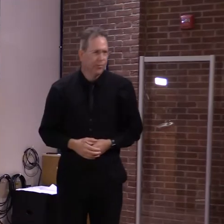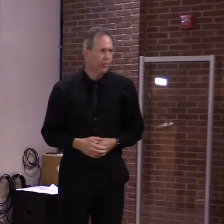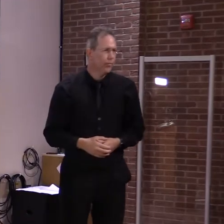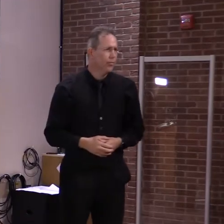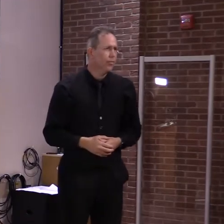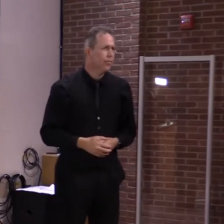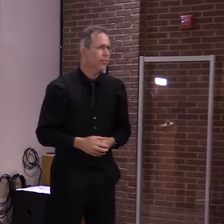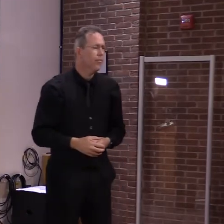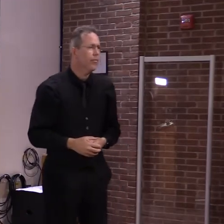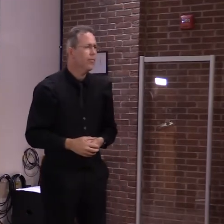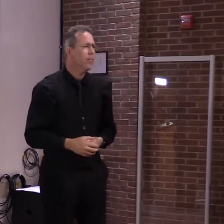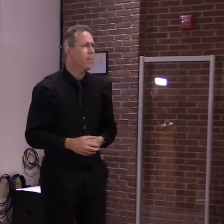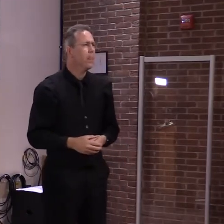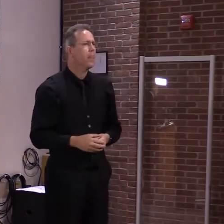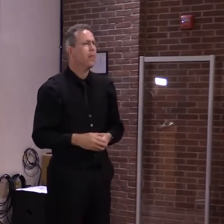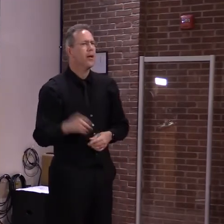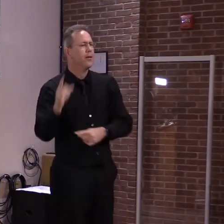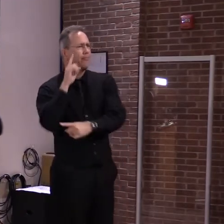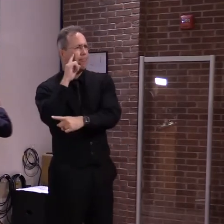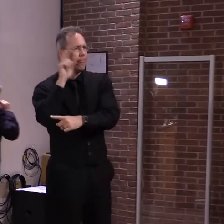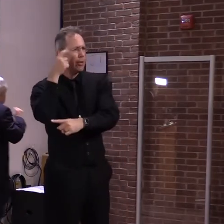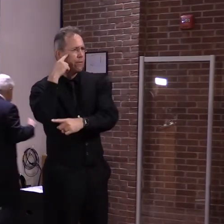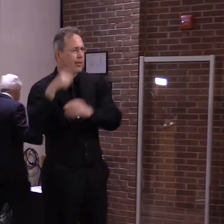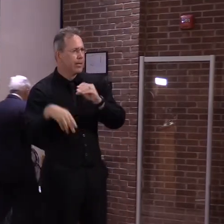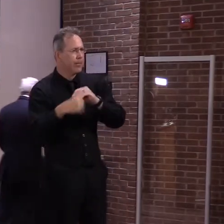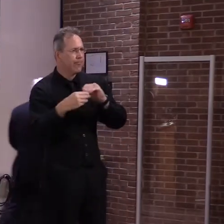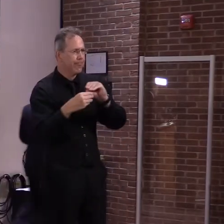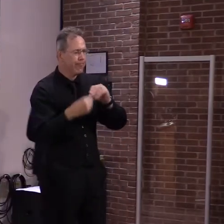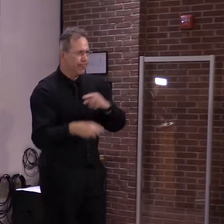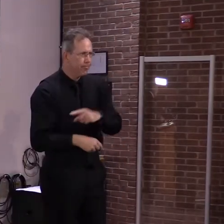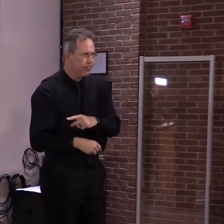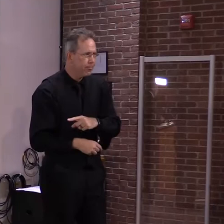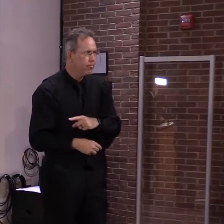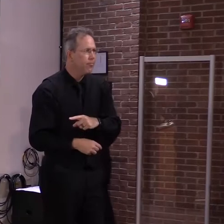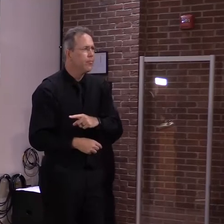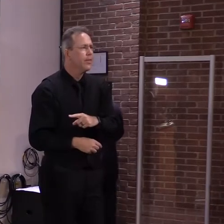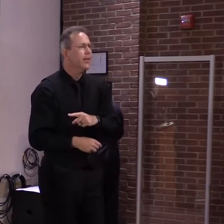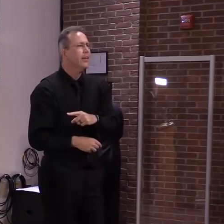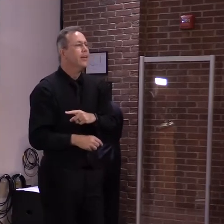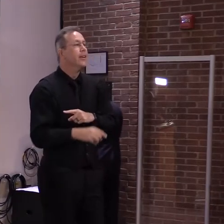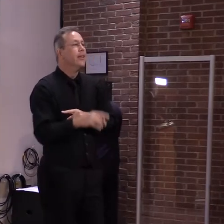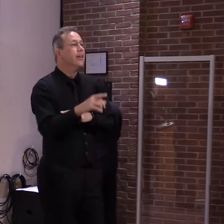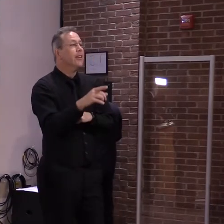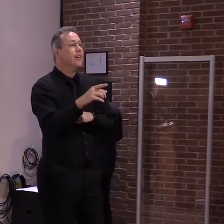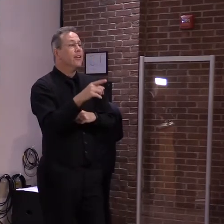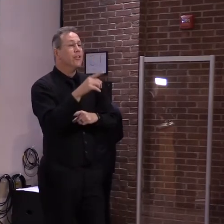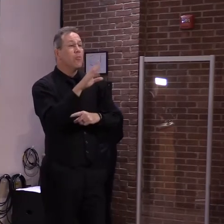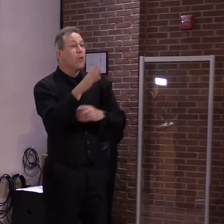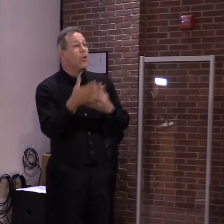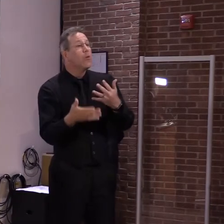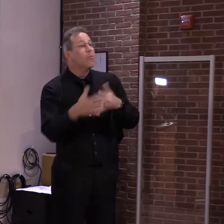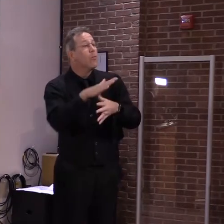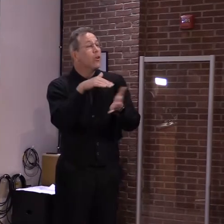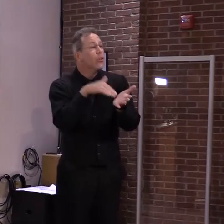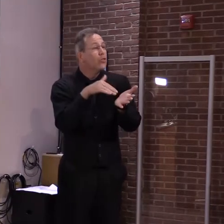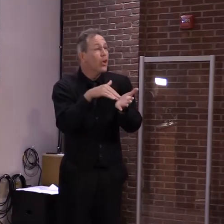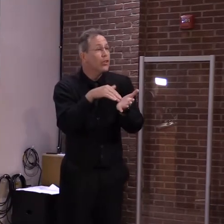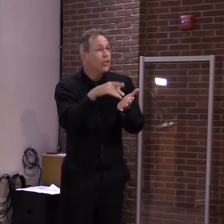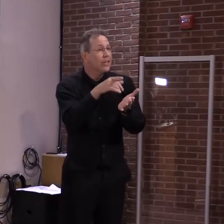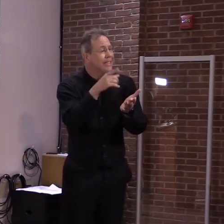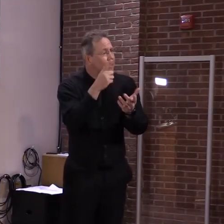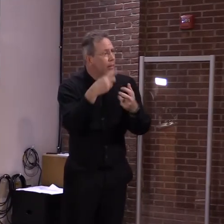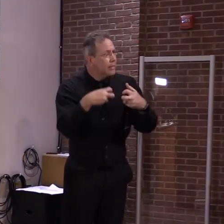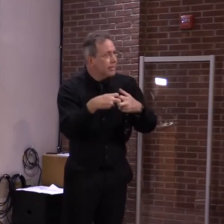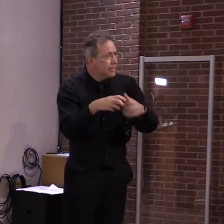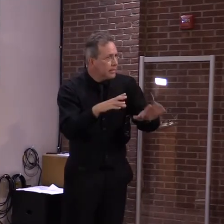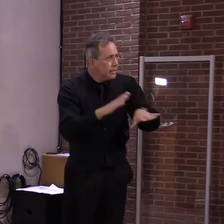Aaron, one of the limiting factors for some of the primary care facilities is the storage capacity and their ability to store